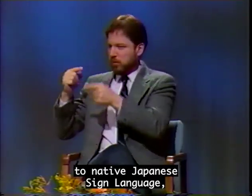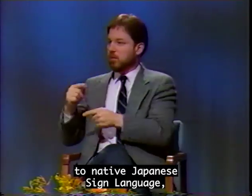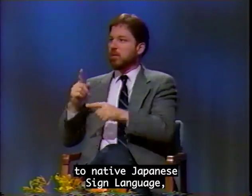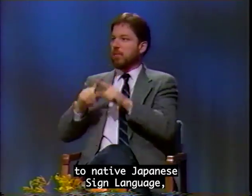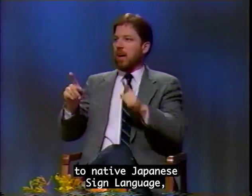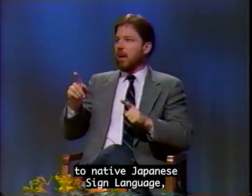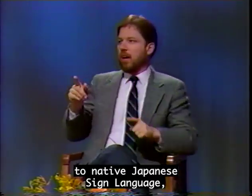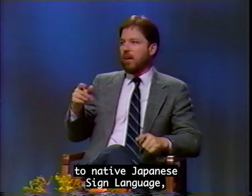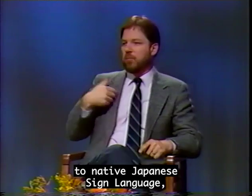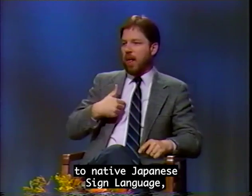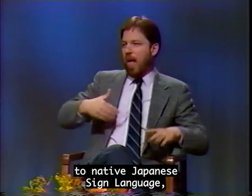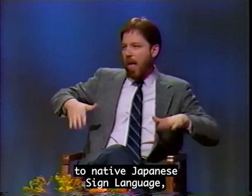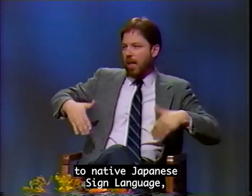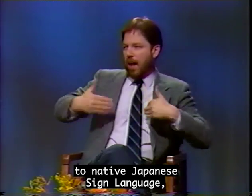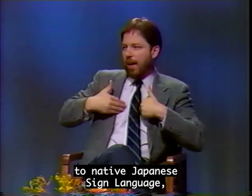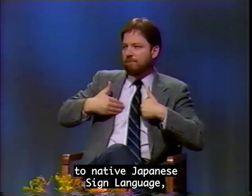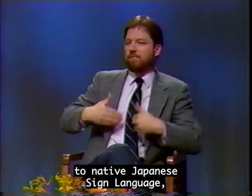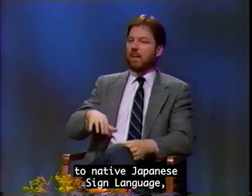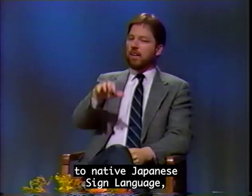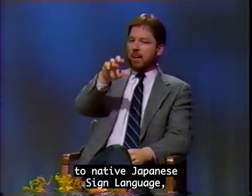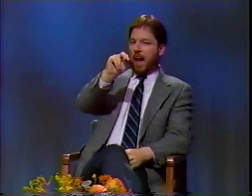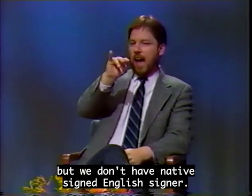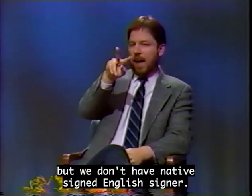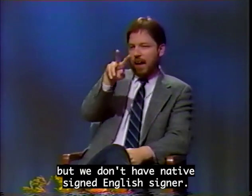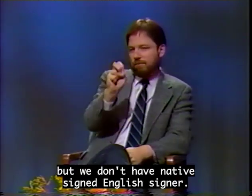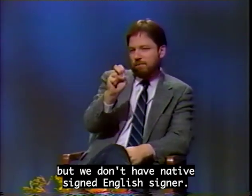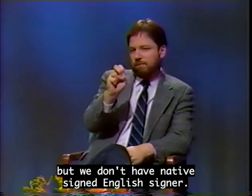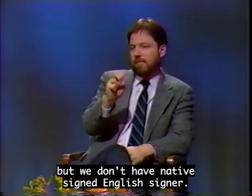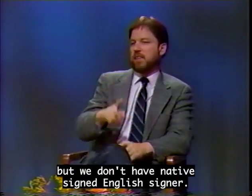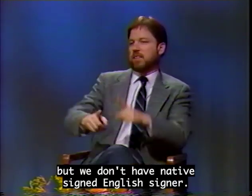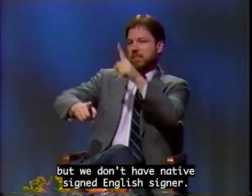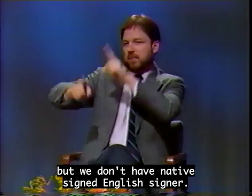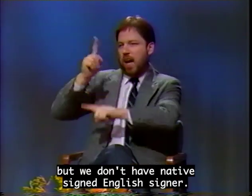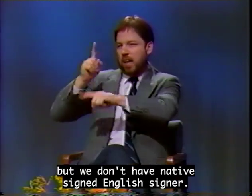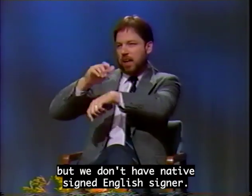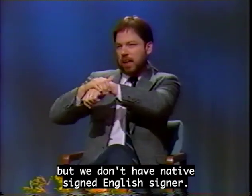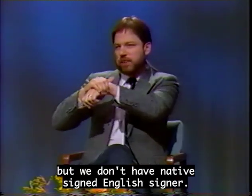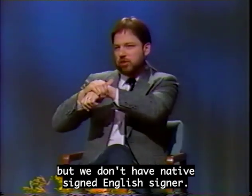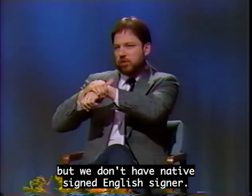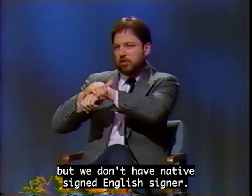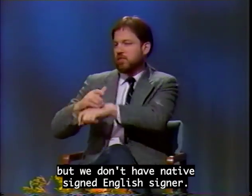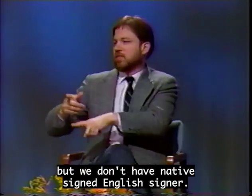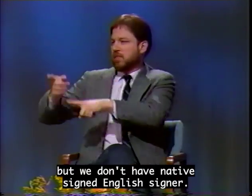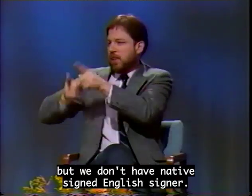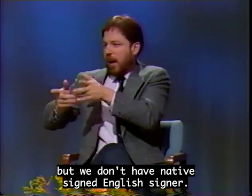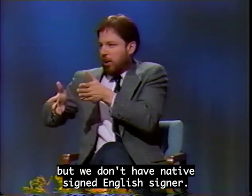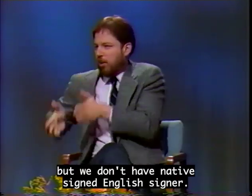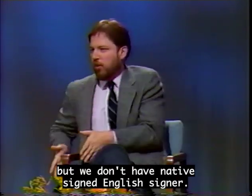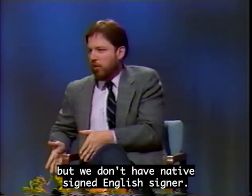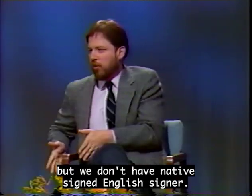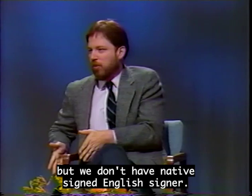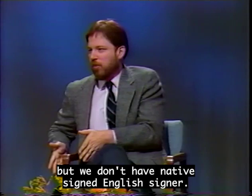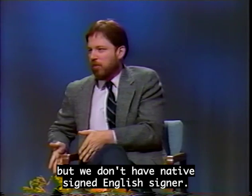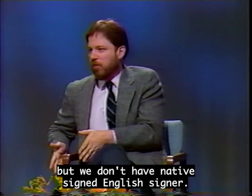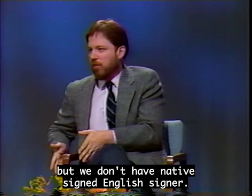to native Japanese Sign Language, but we don't have native signed English